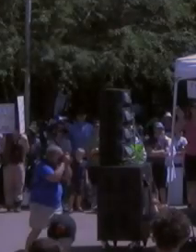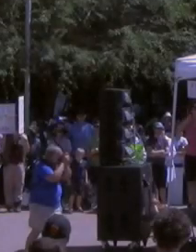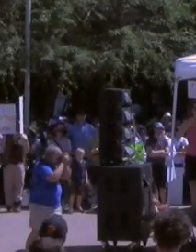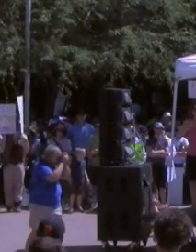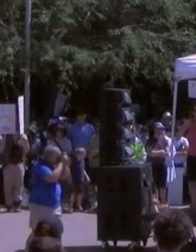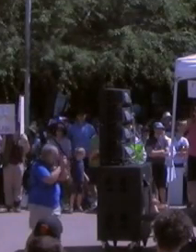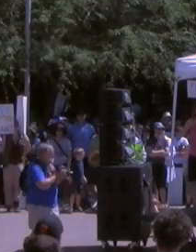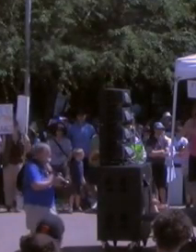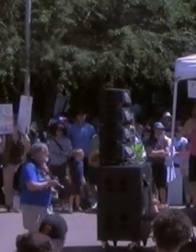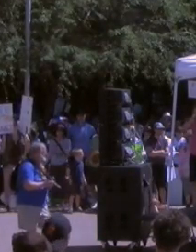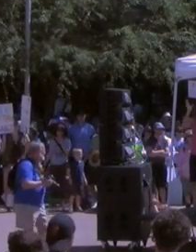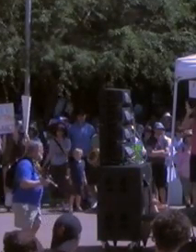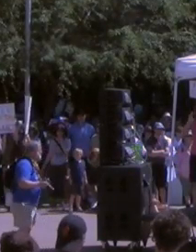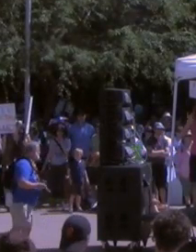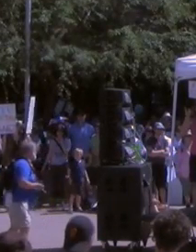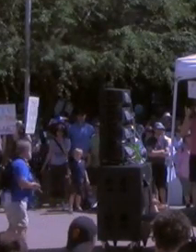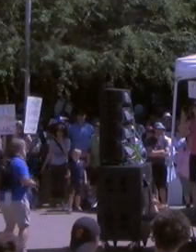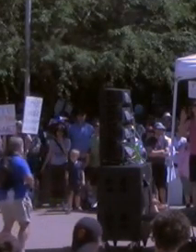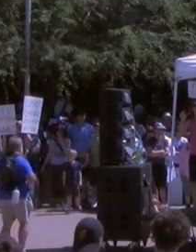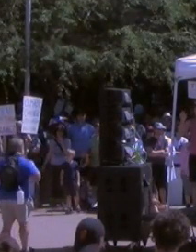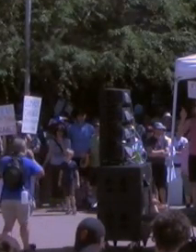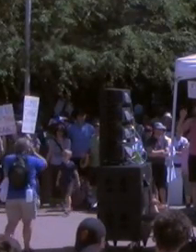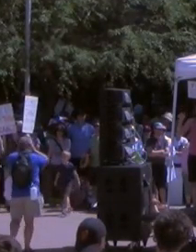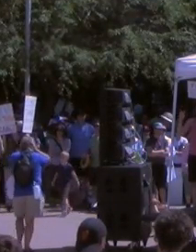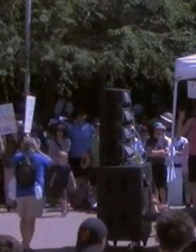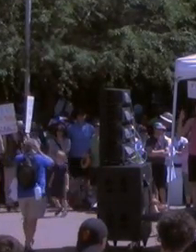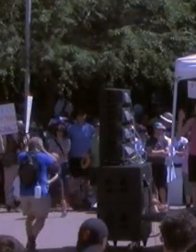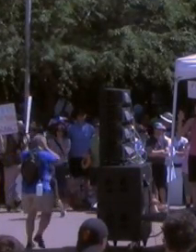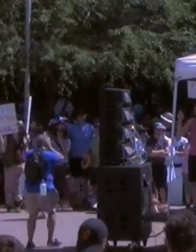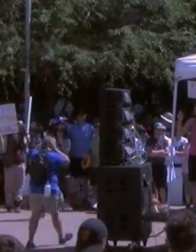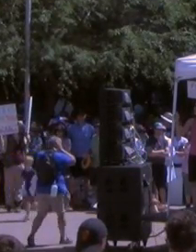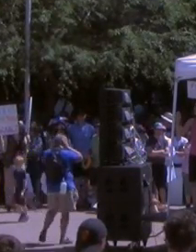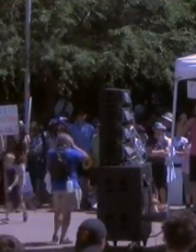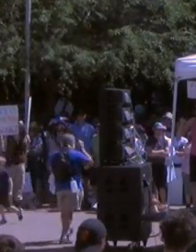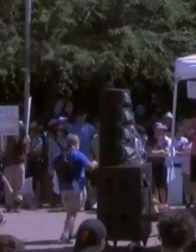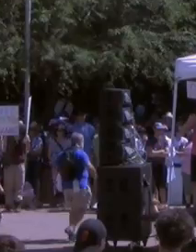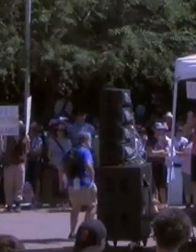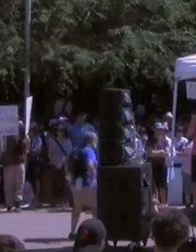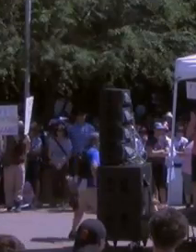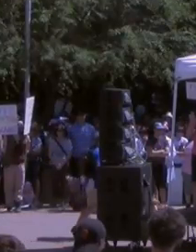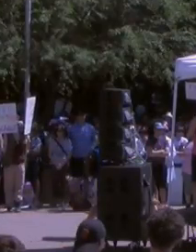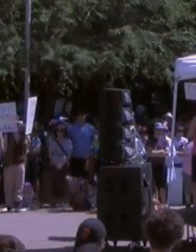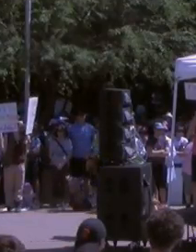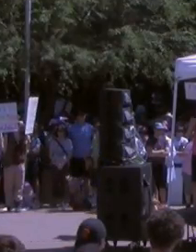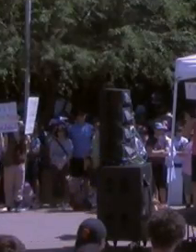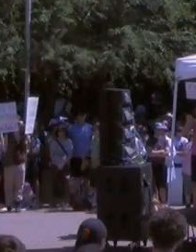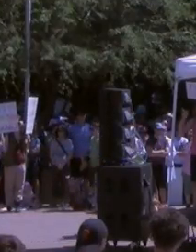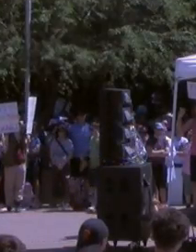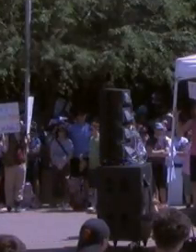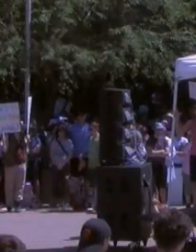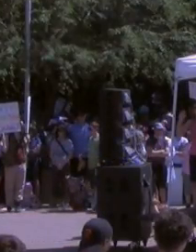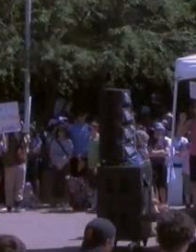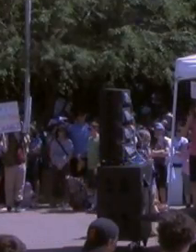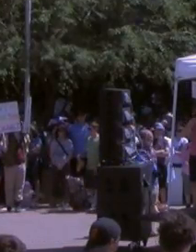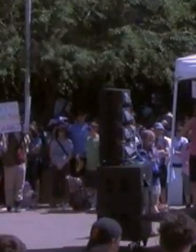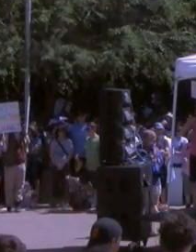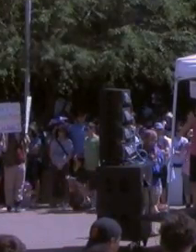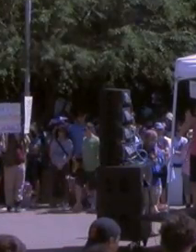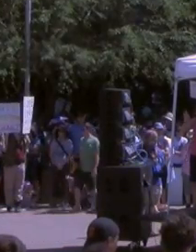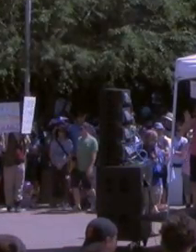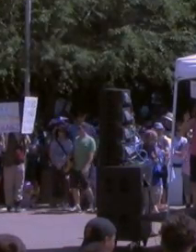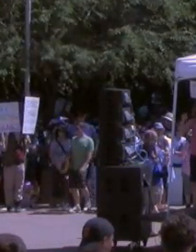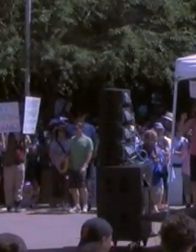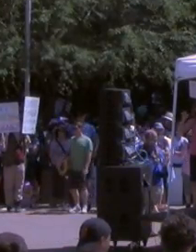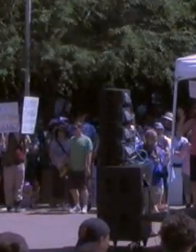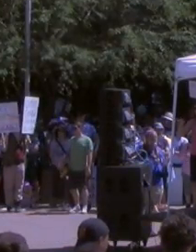Our next speaker is Dr. Laura Greene, who has associations with University of Illinois and the University of Florida, and